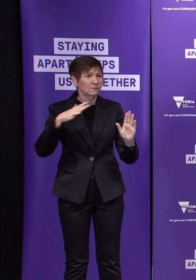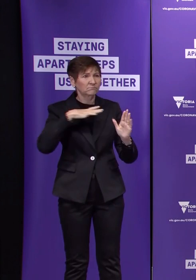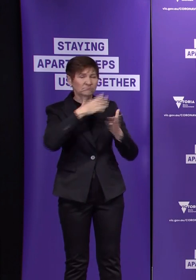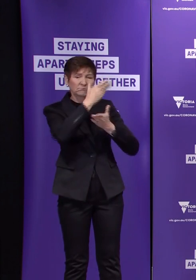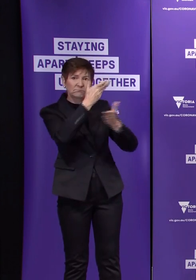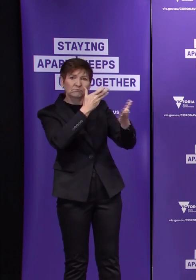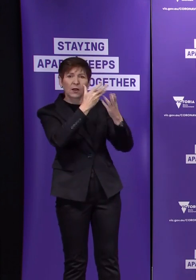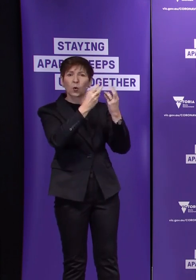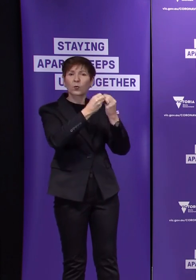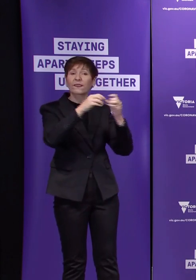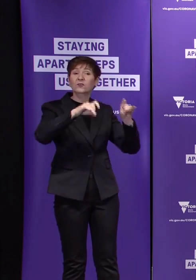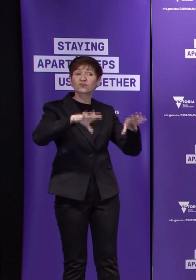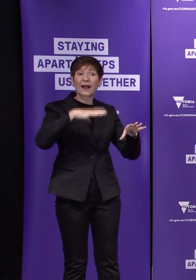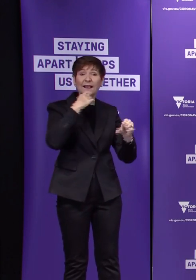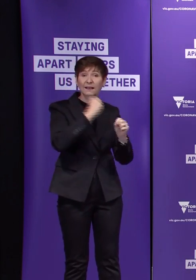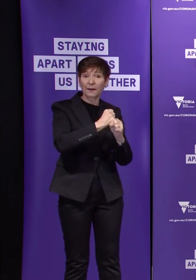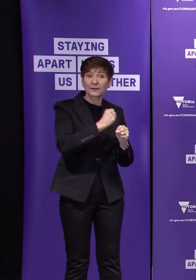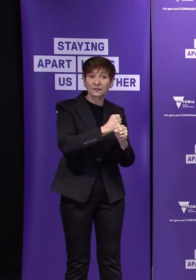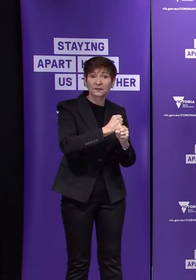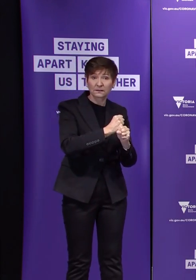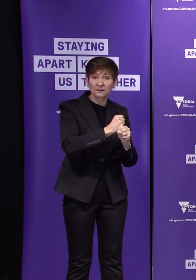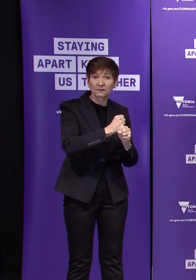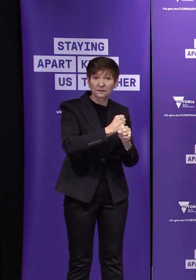build, if you like, exactly the same